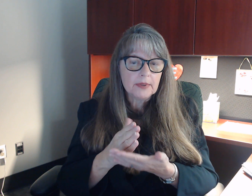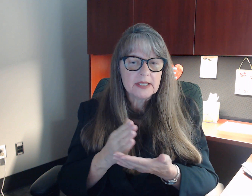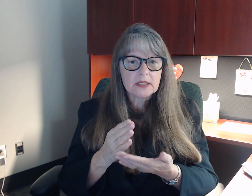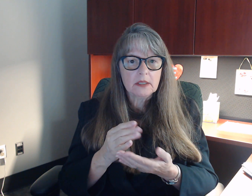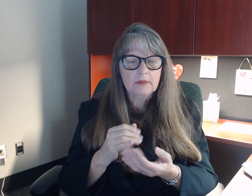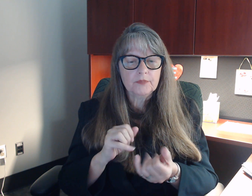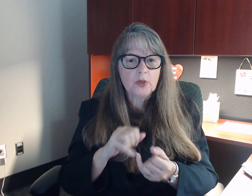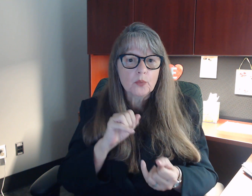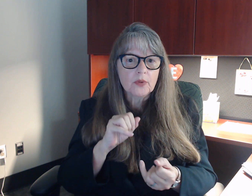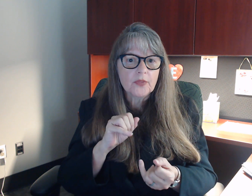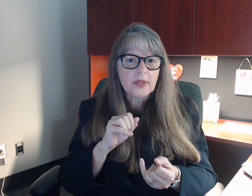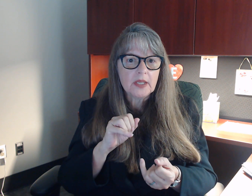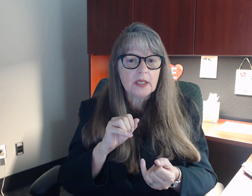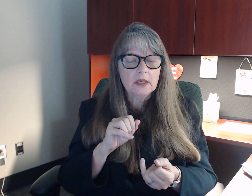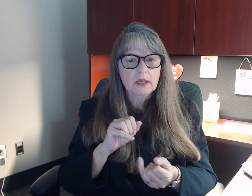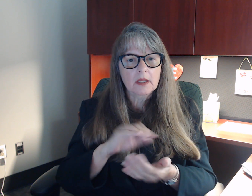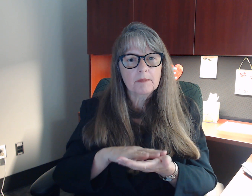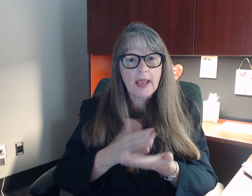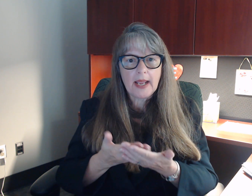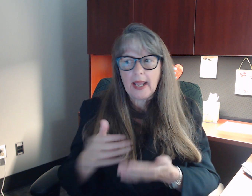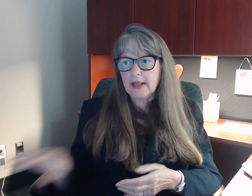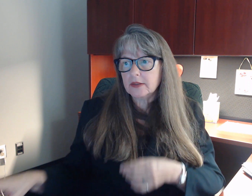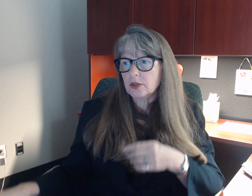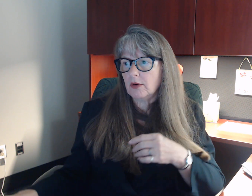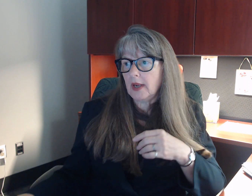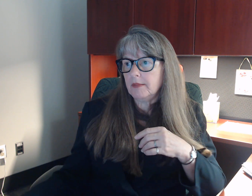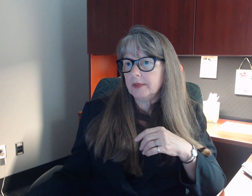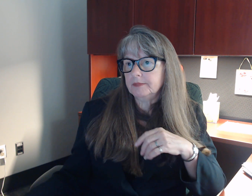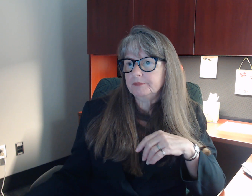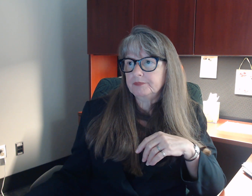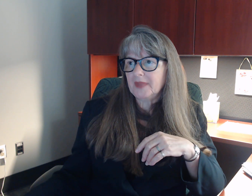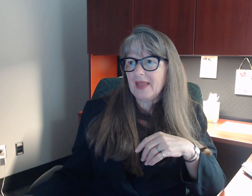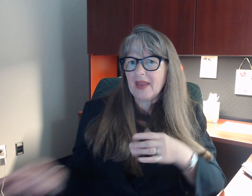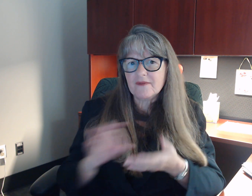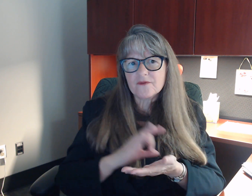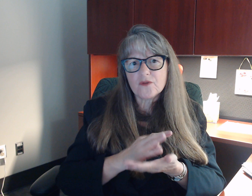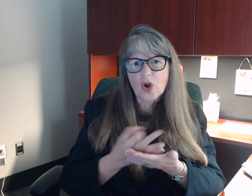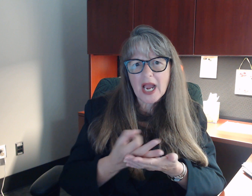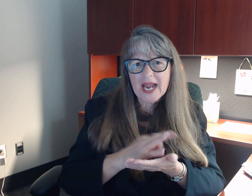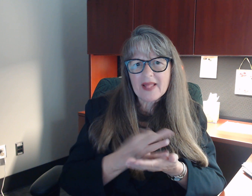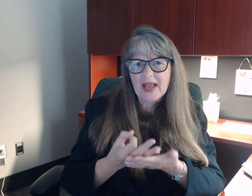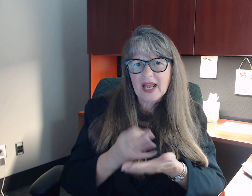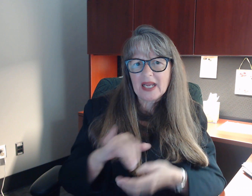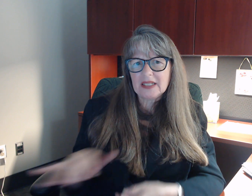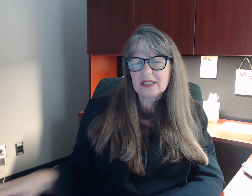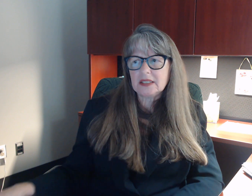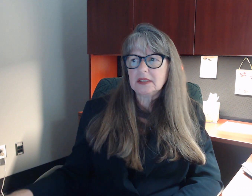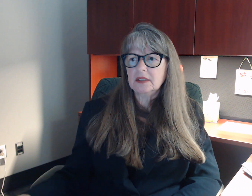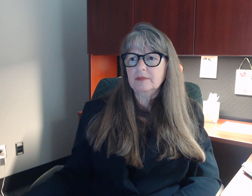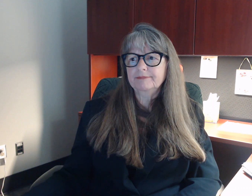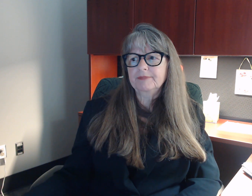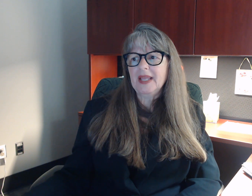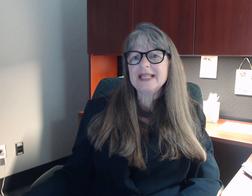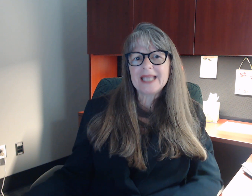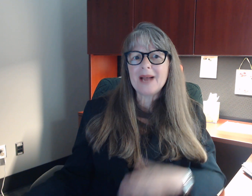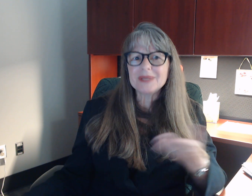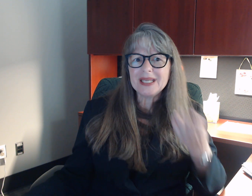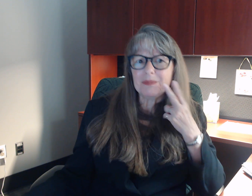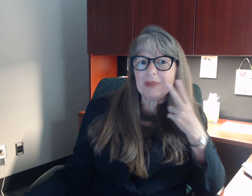a real thin pancake. It's crepe, and they fry that. And see, I'm seeing